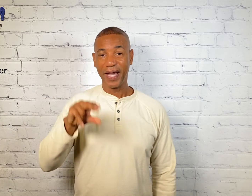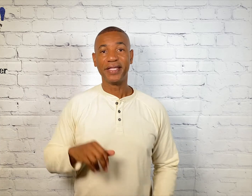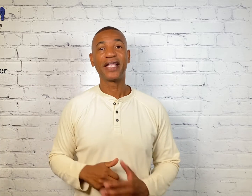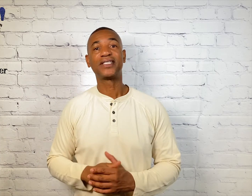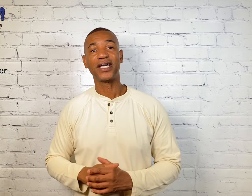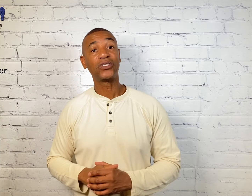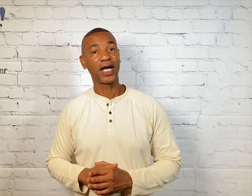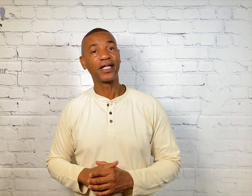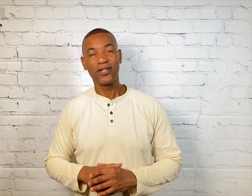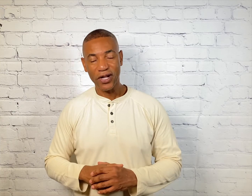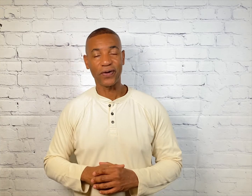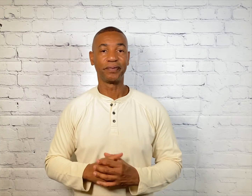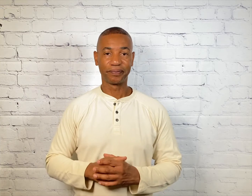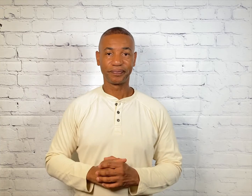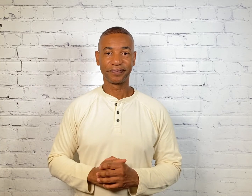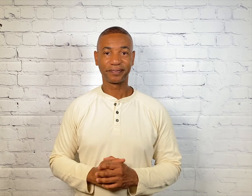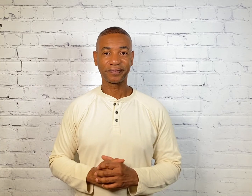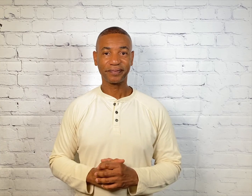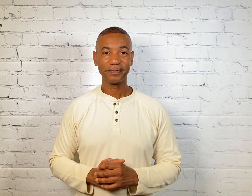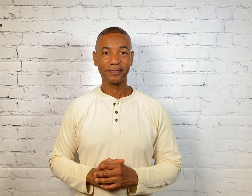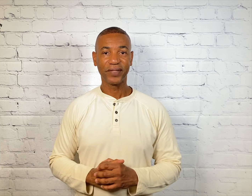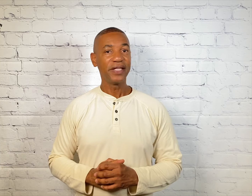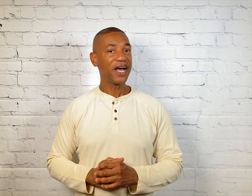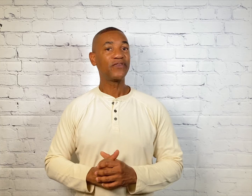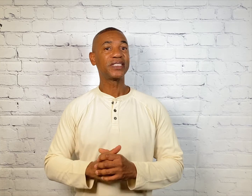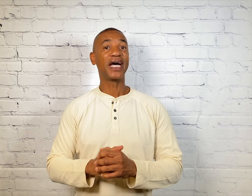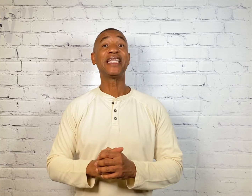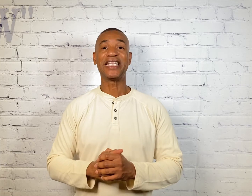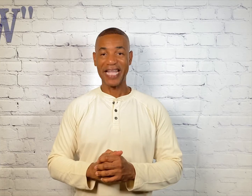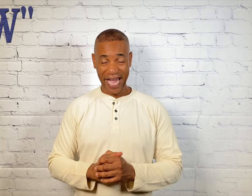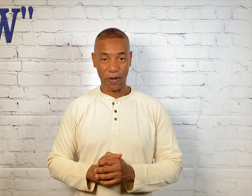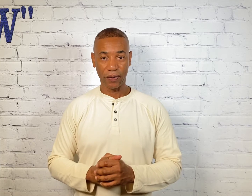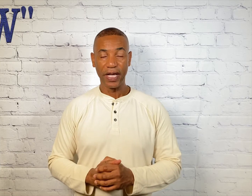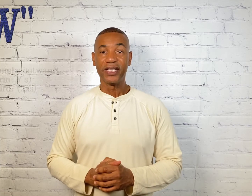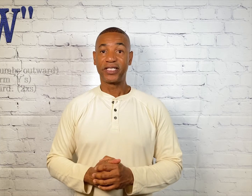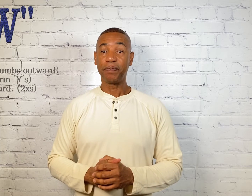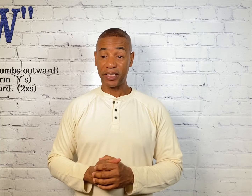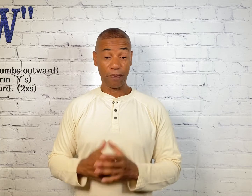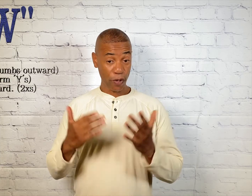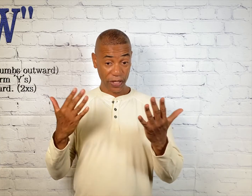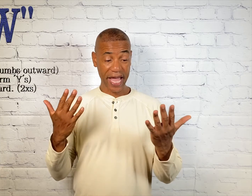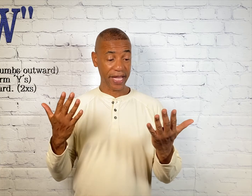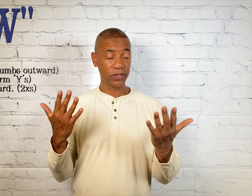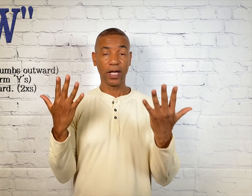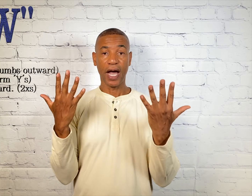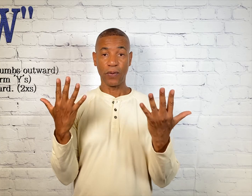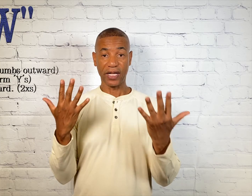That is how you sign no. Now for the sign now. Simply take both hands. What I'll do is